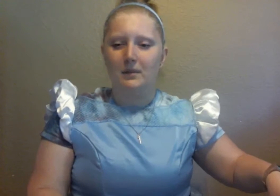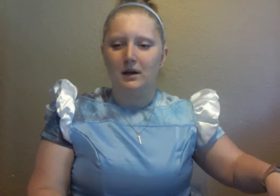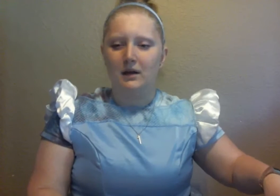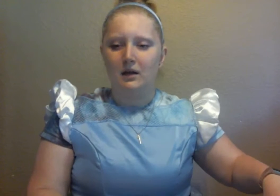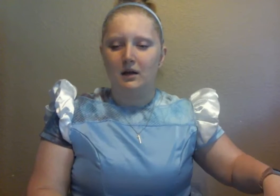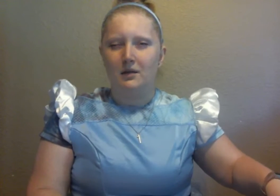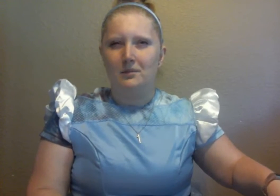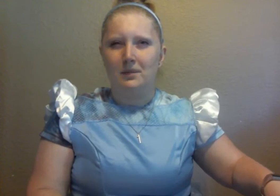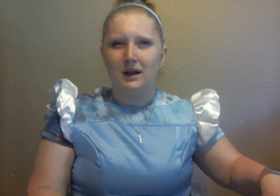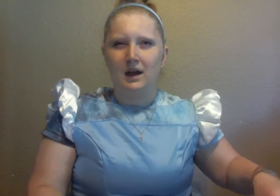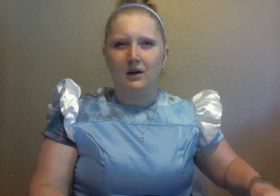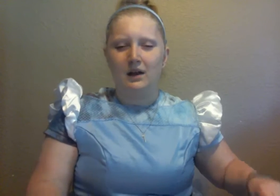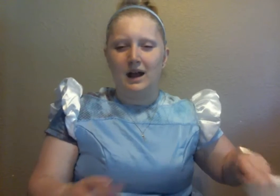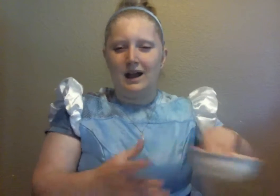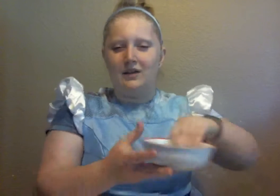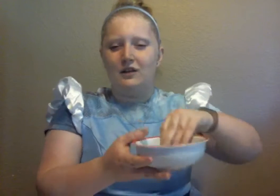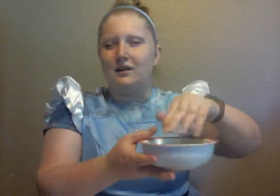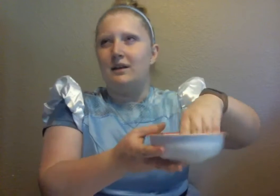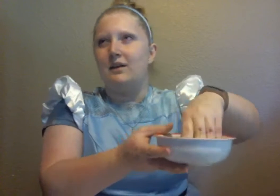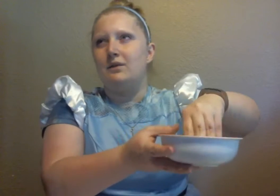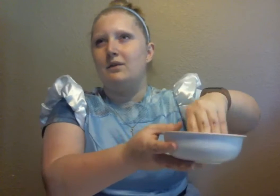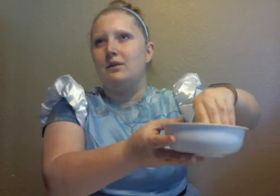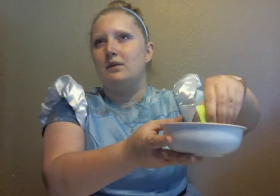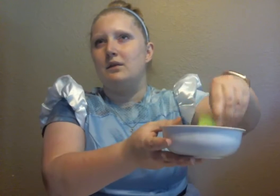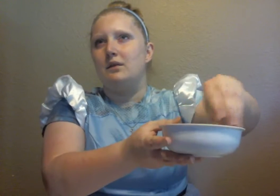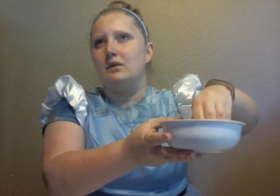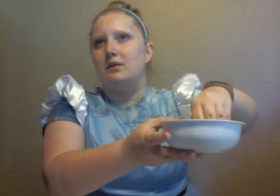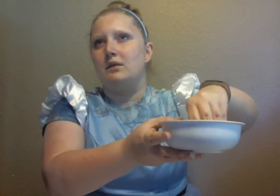gonna pick out an adjective.